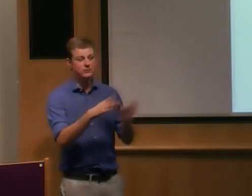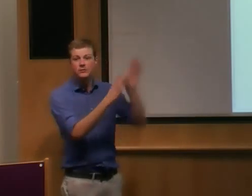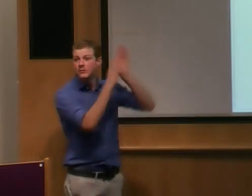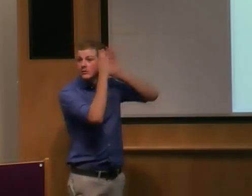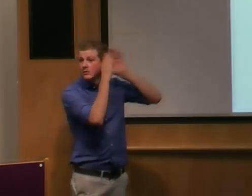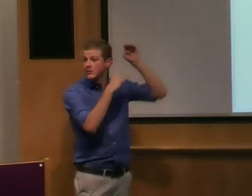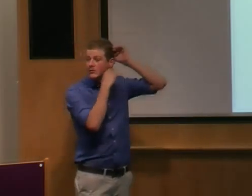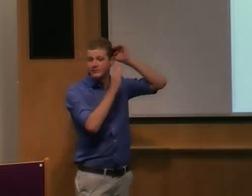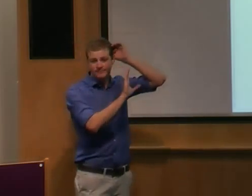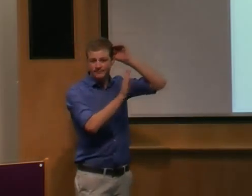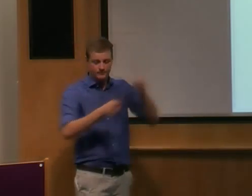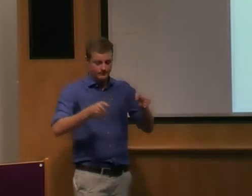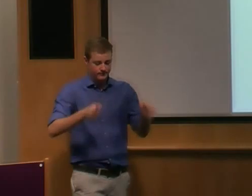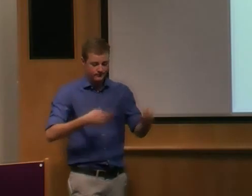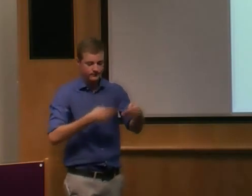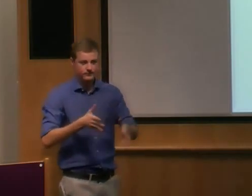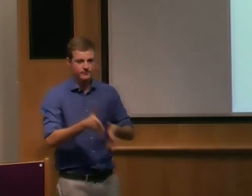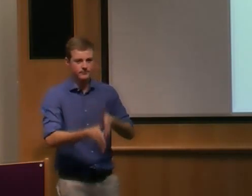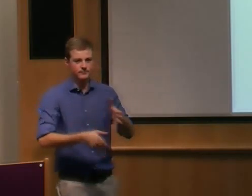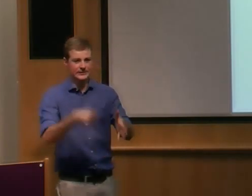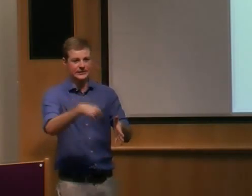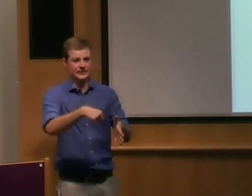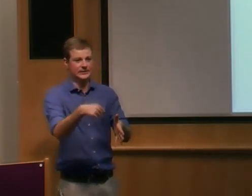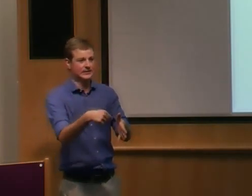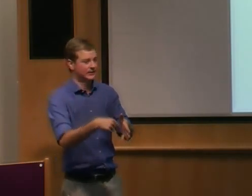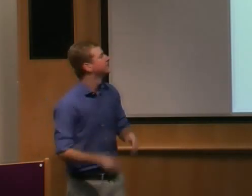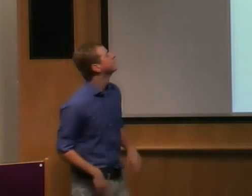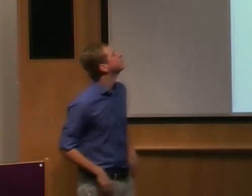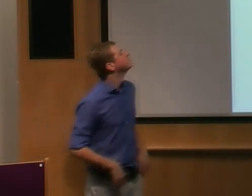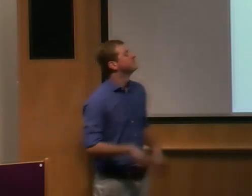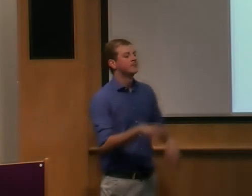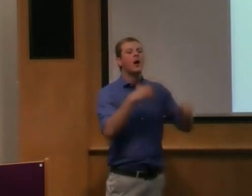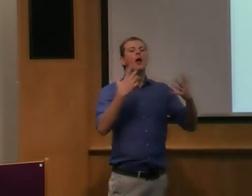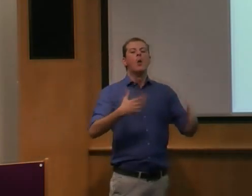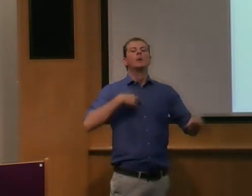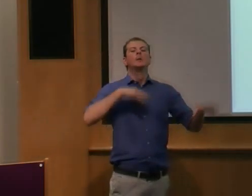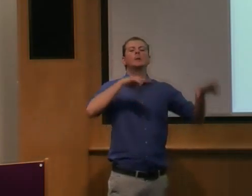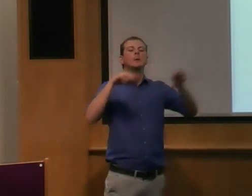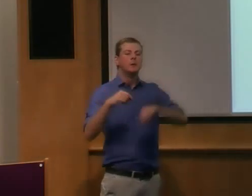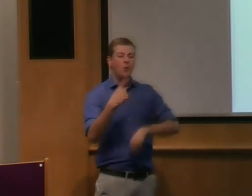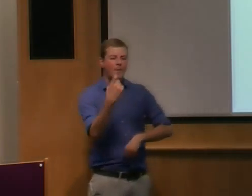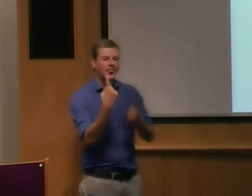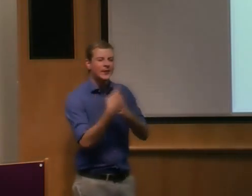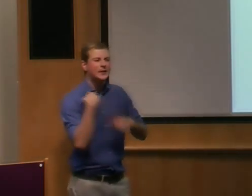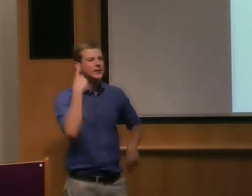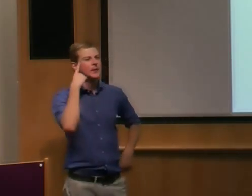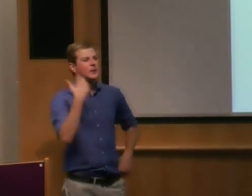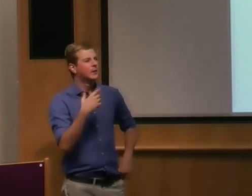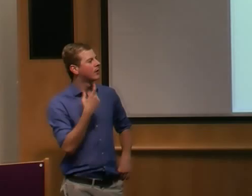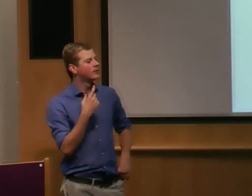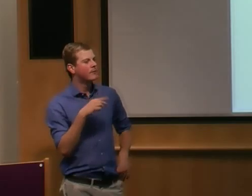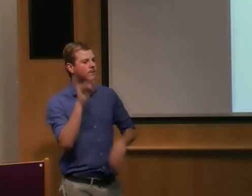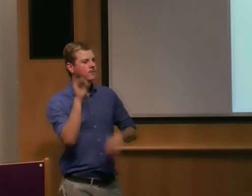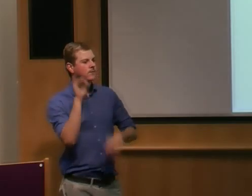language that we use. We need to show them that this is how we live. We don't live using hearing aids and